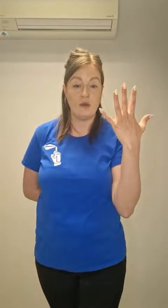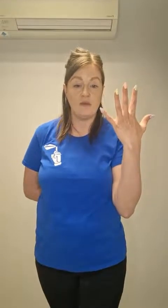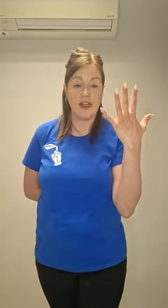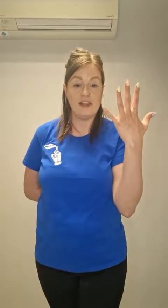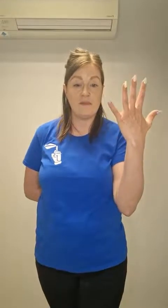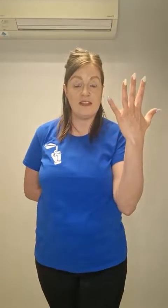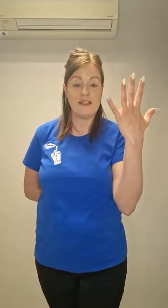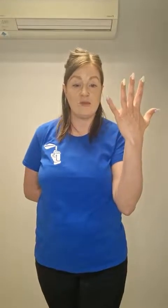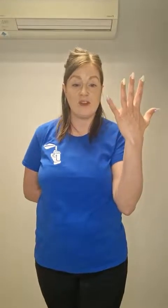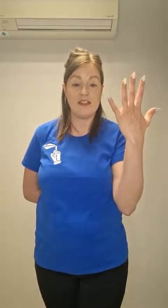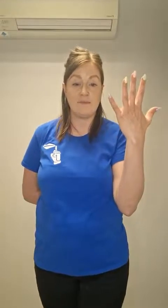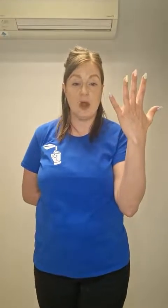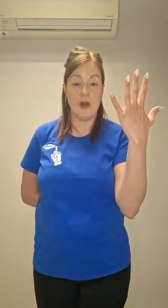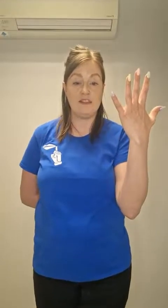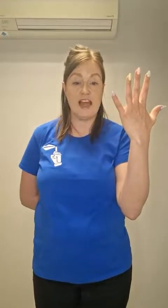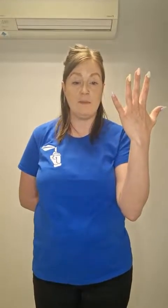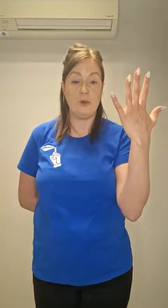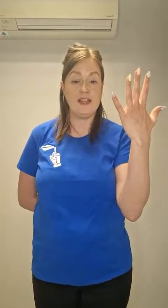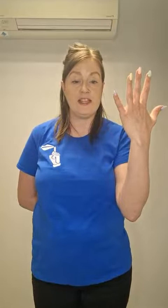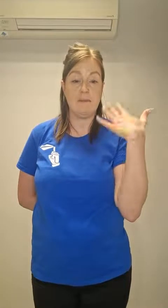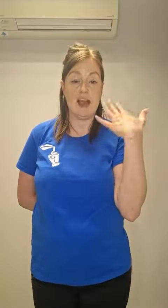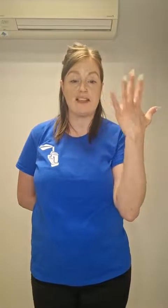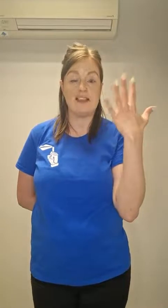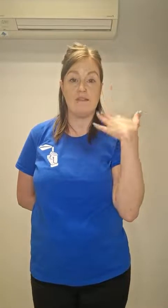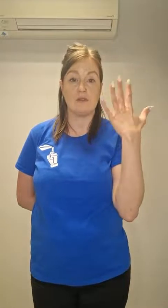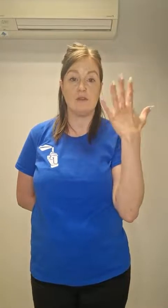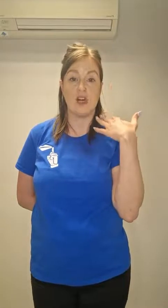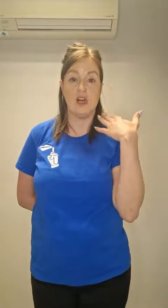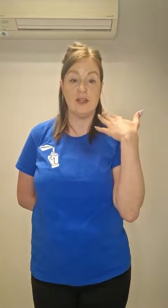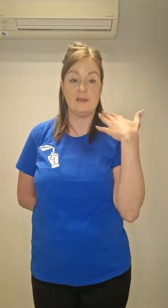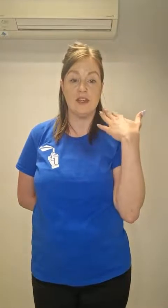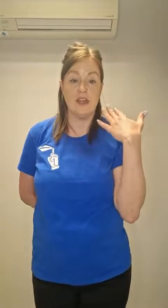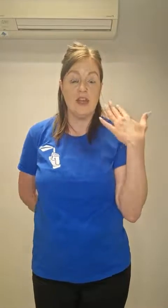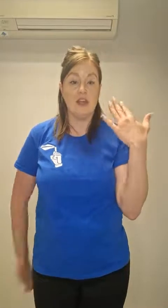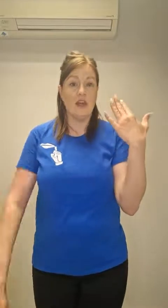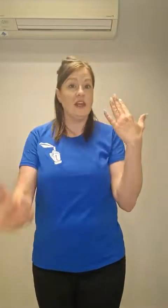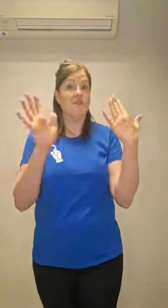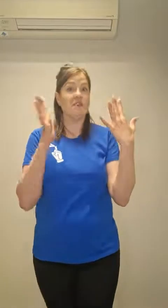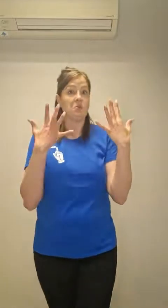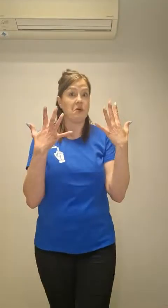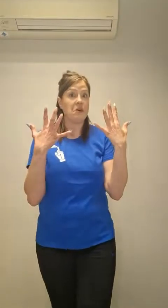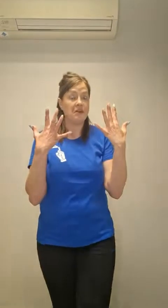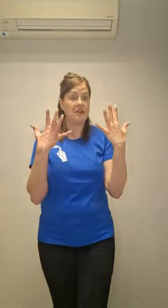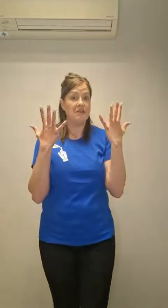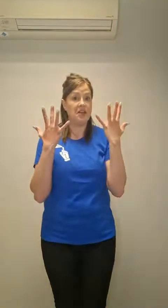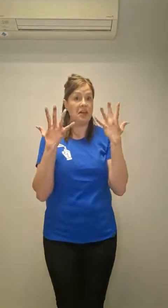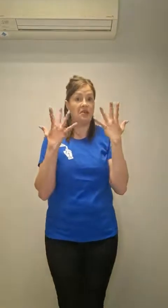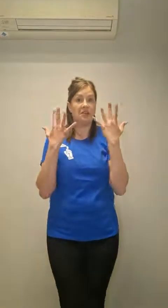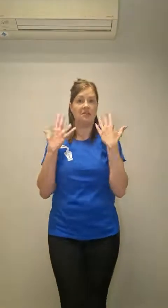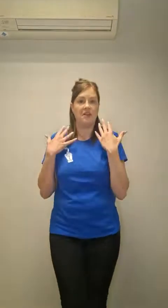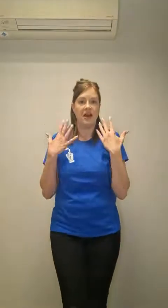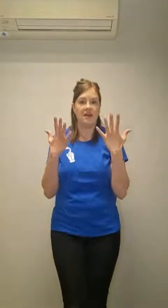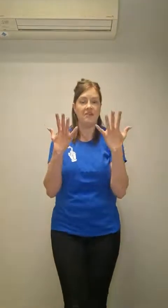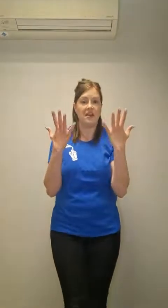face, bends at wrist to palm down, pointing back several times. If it's really windy, you bring your other hand in and